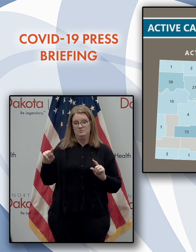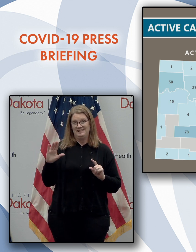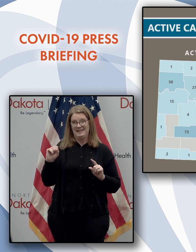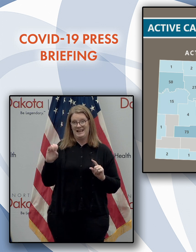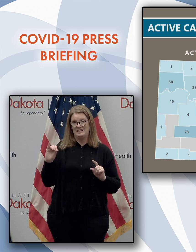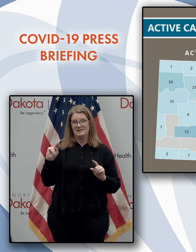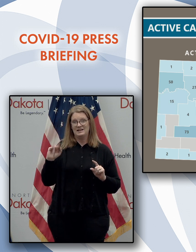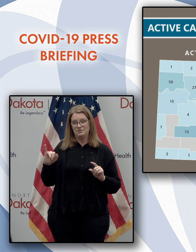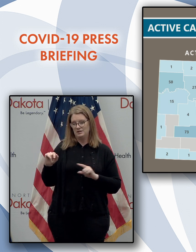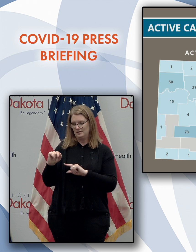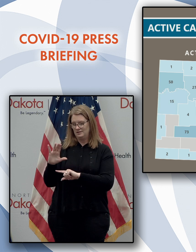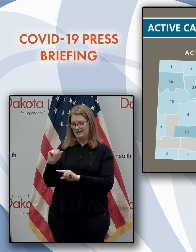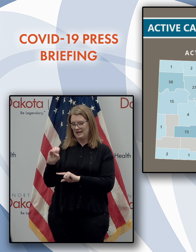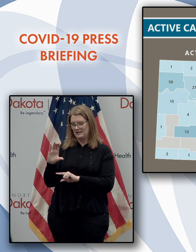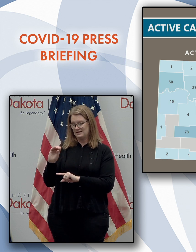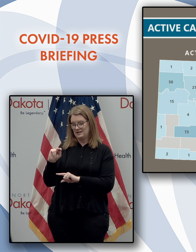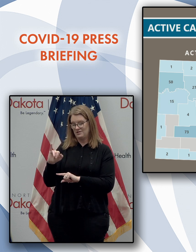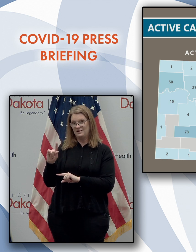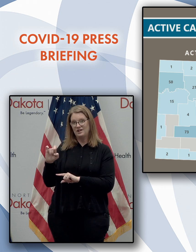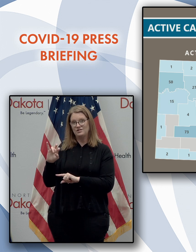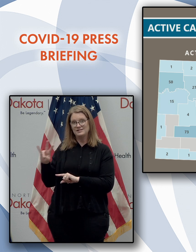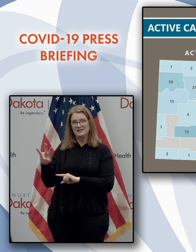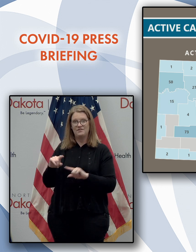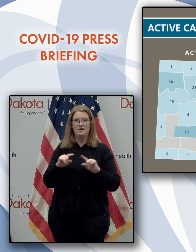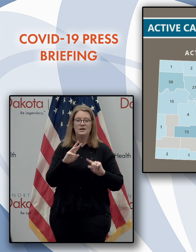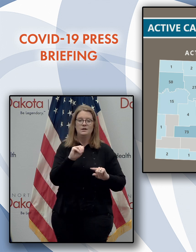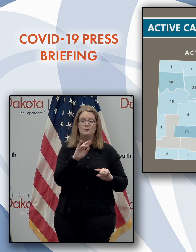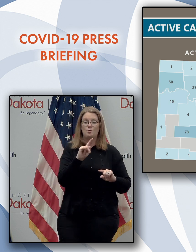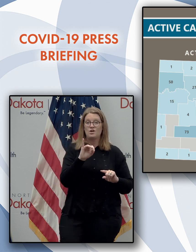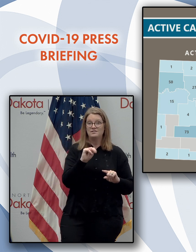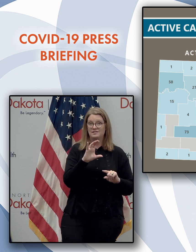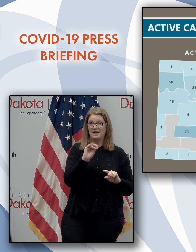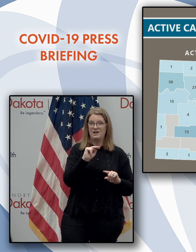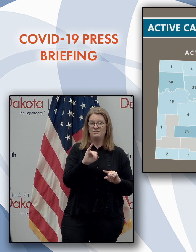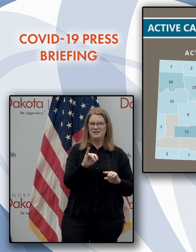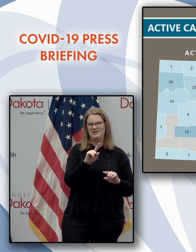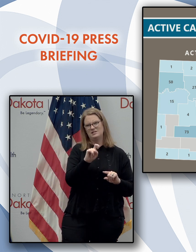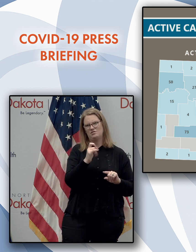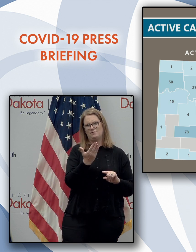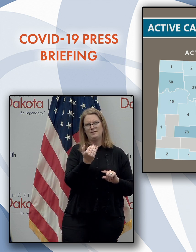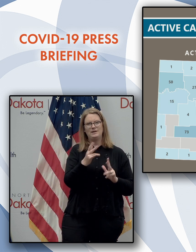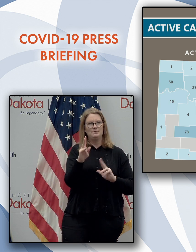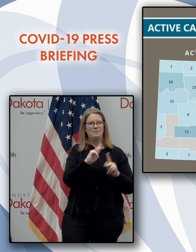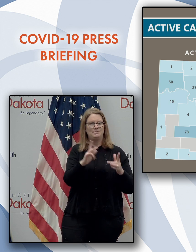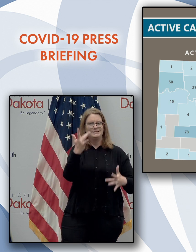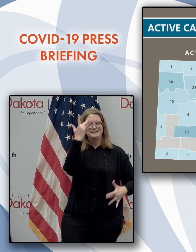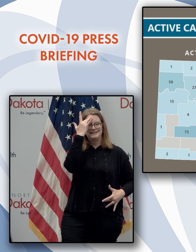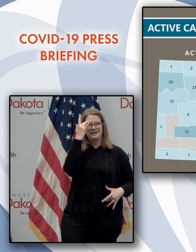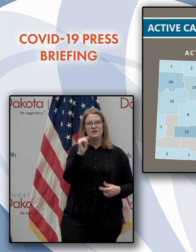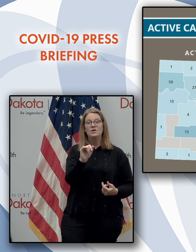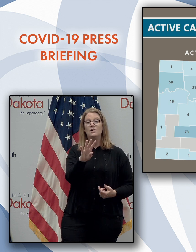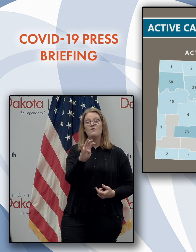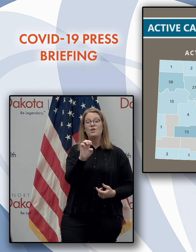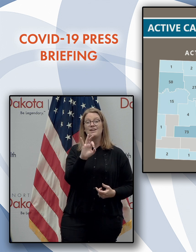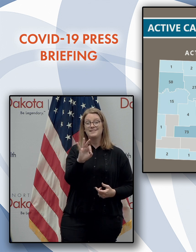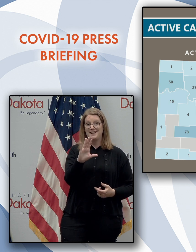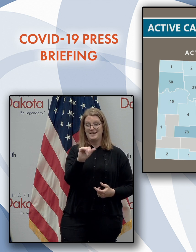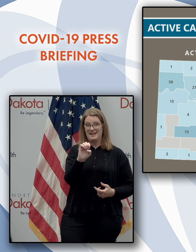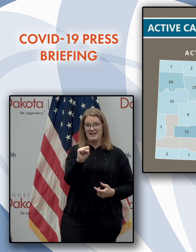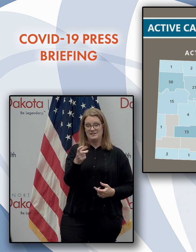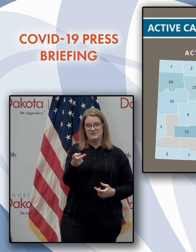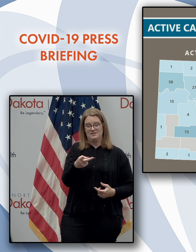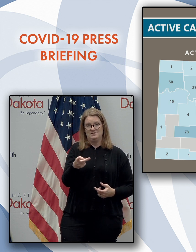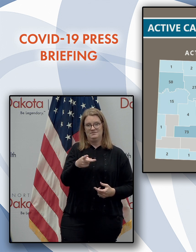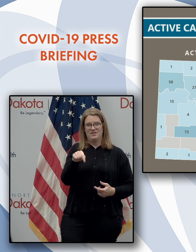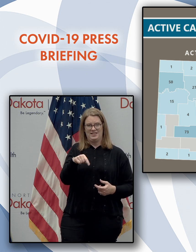Cass County, with 107 cases. Morton County's got an additional 115. So 409 cases. Burley